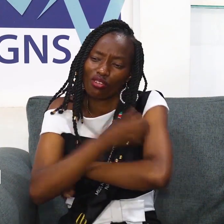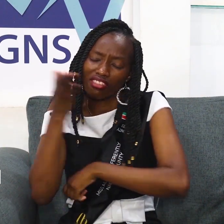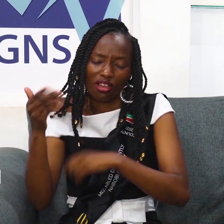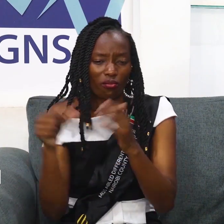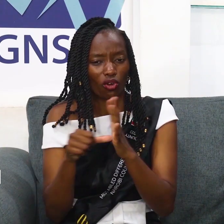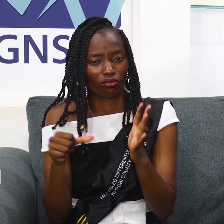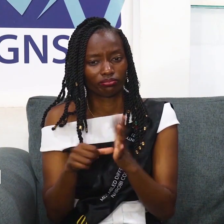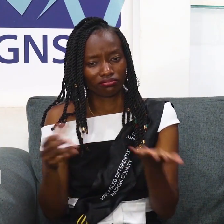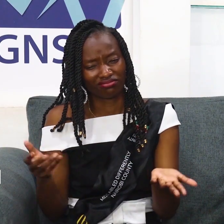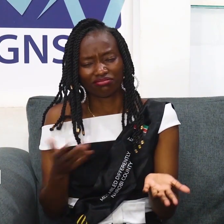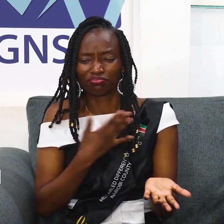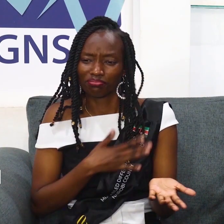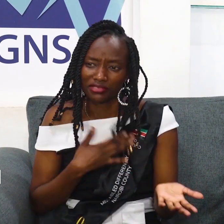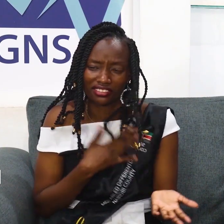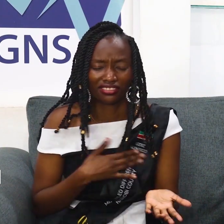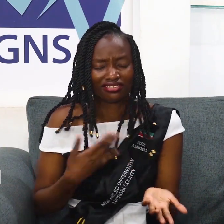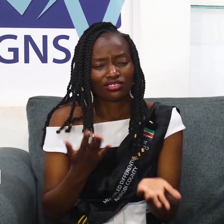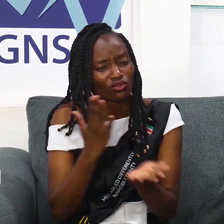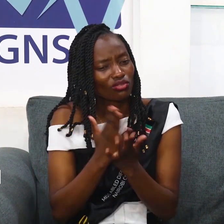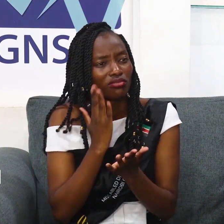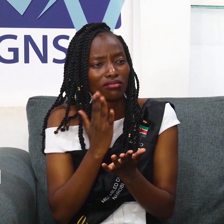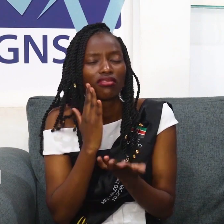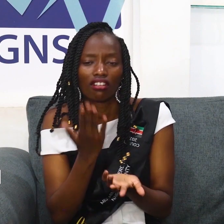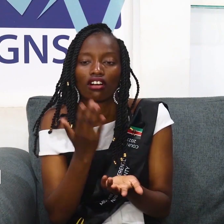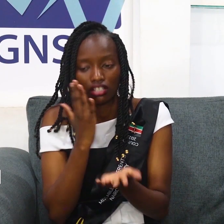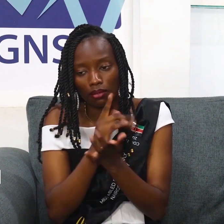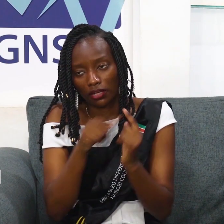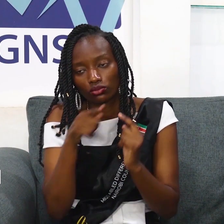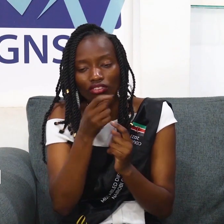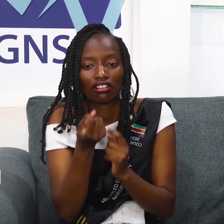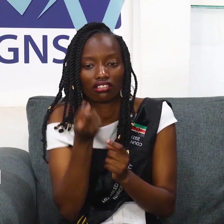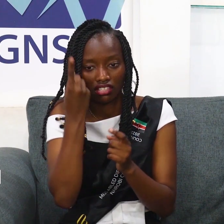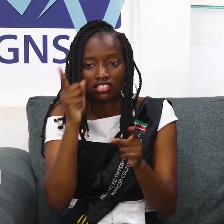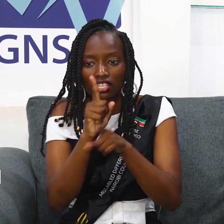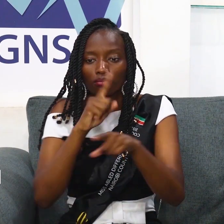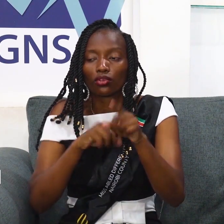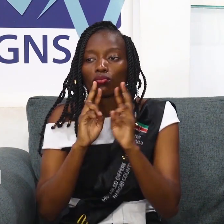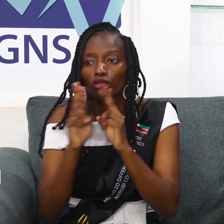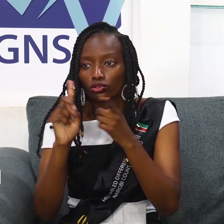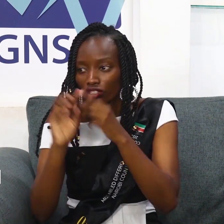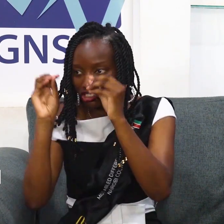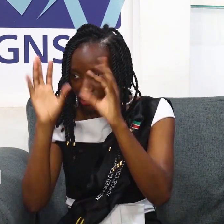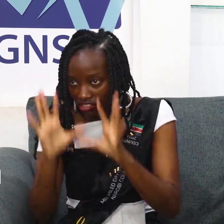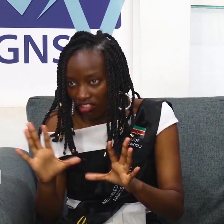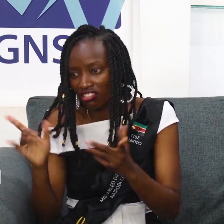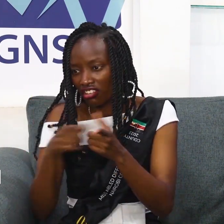was such a huge problem. And my mother really convinced me to report the